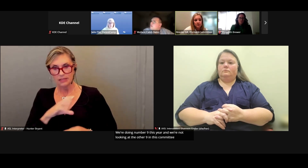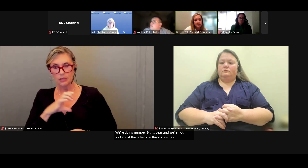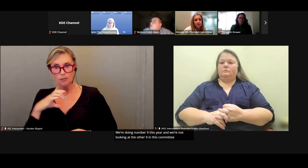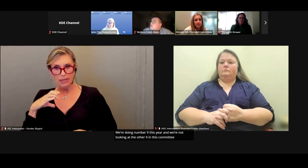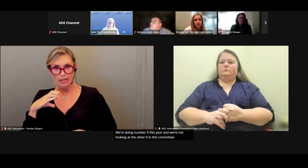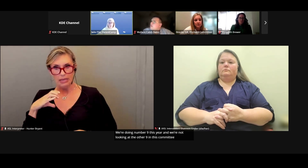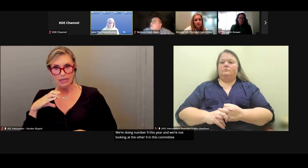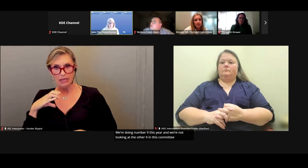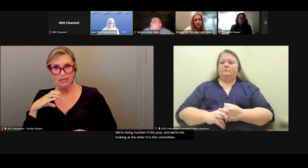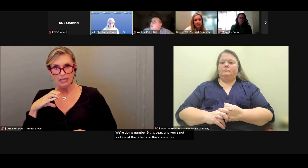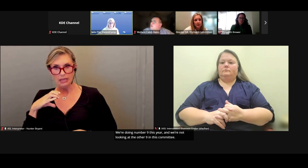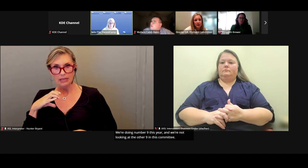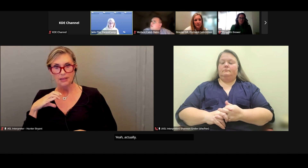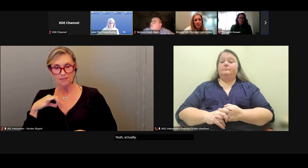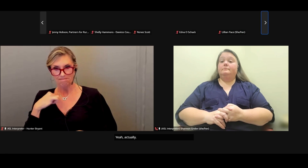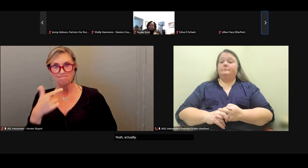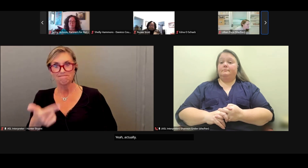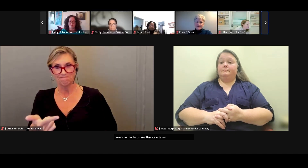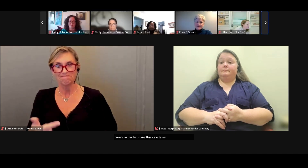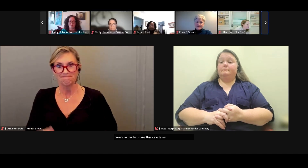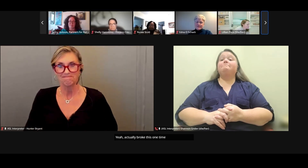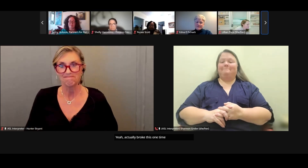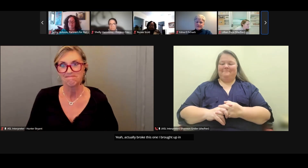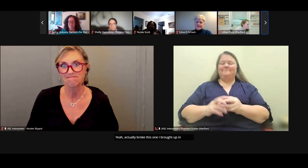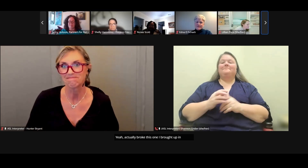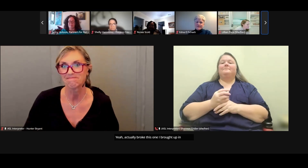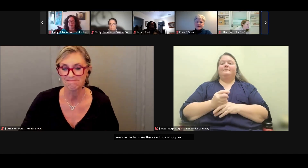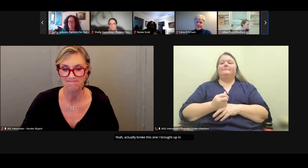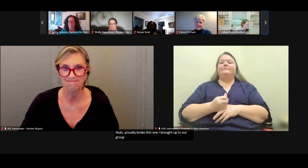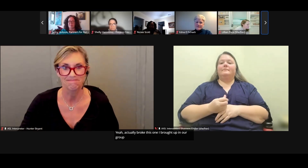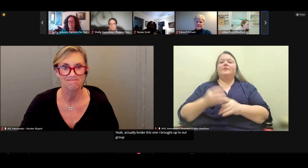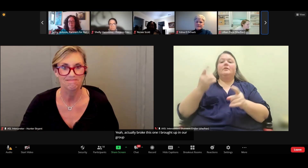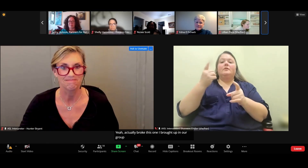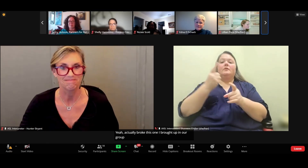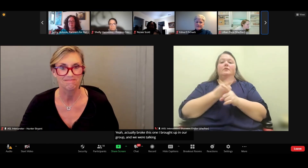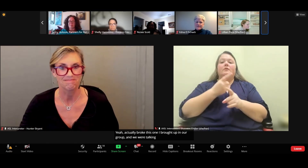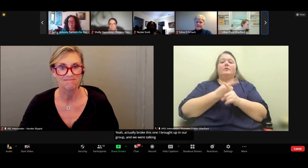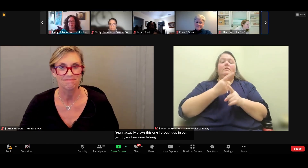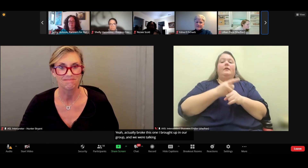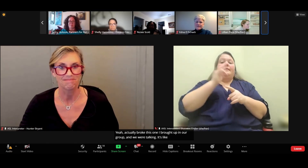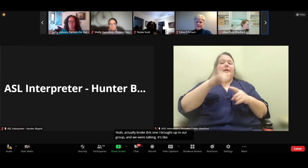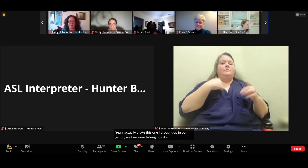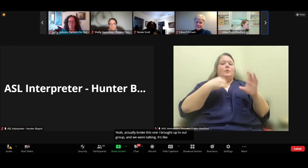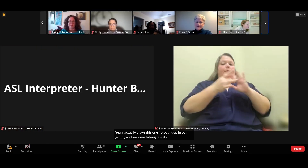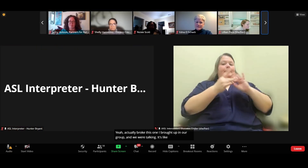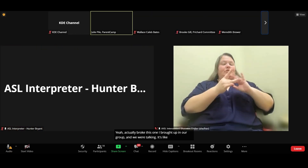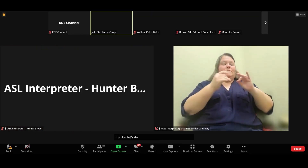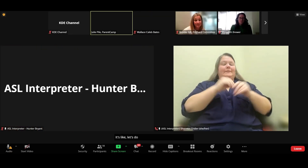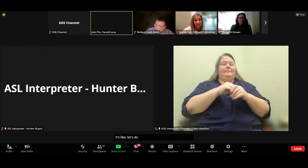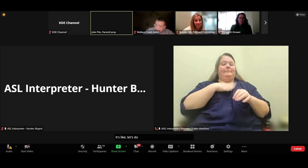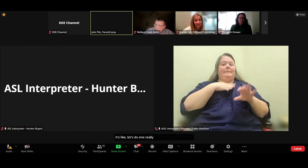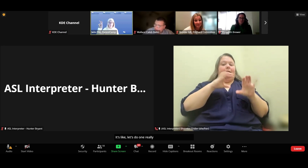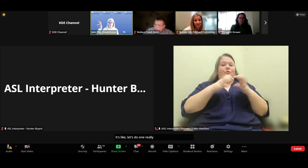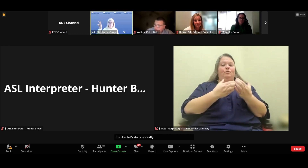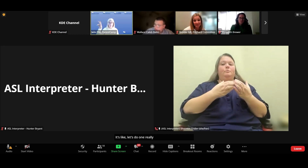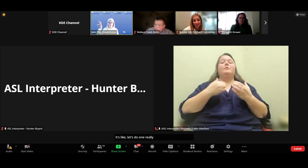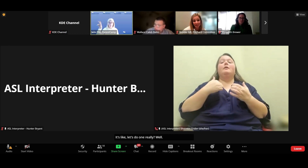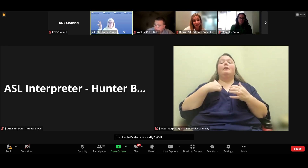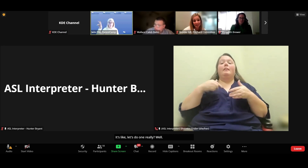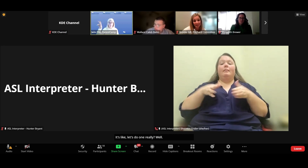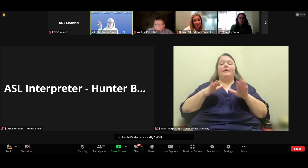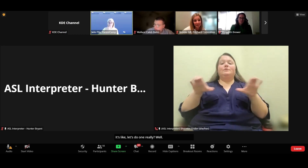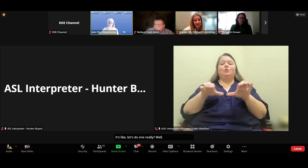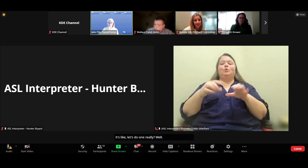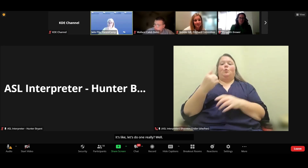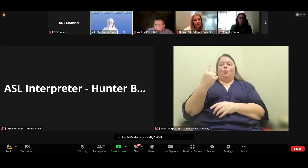Yeah, actually, Brooke, that's what I brought up in our group when we were talking. It's like, let's do one really well and not spread ourselves too thin.